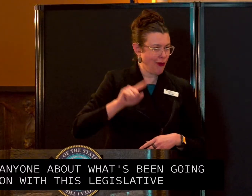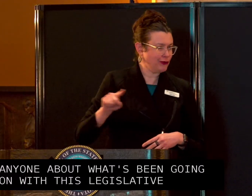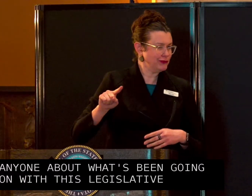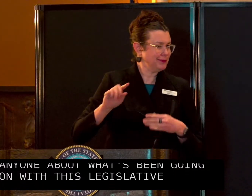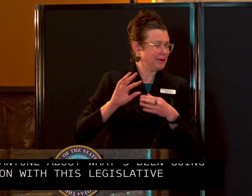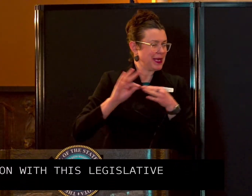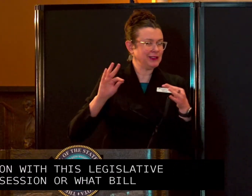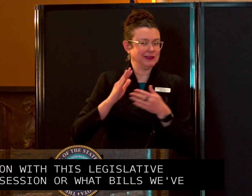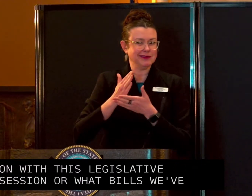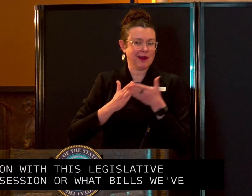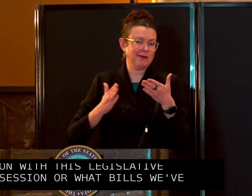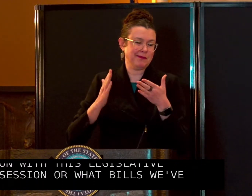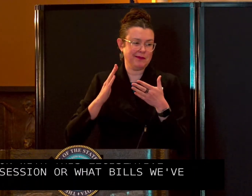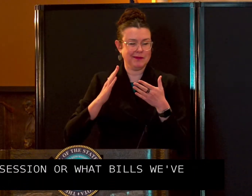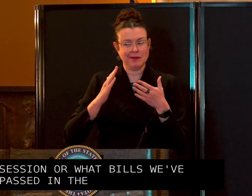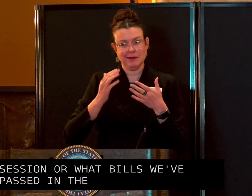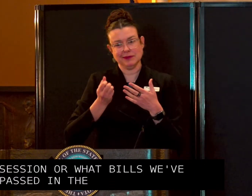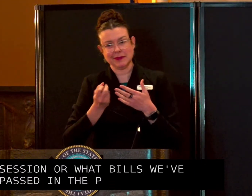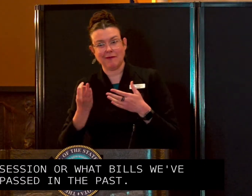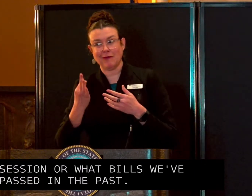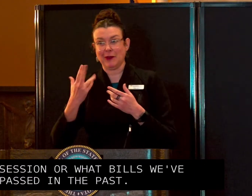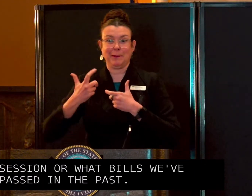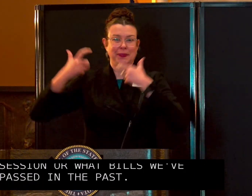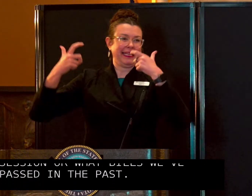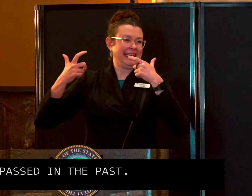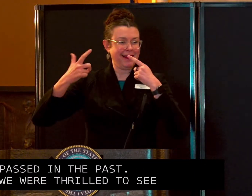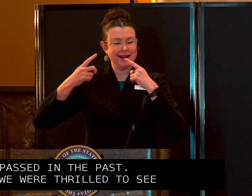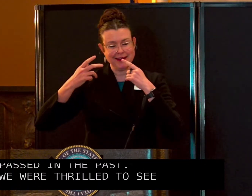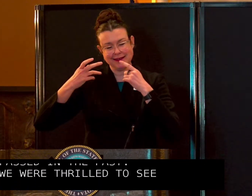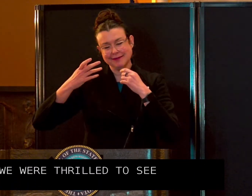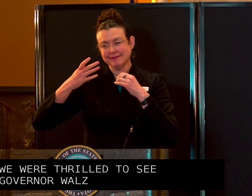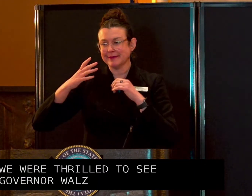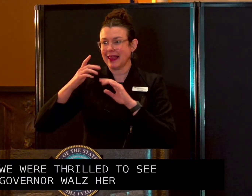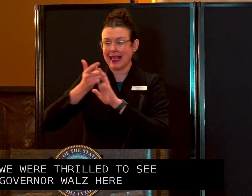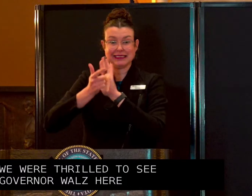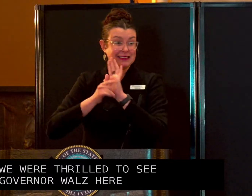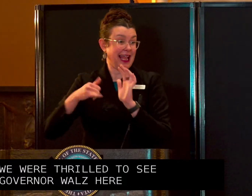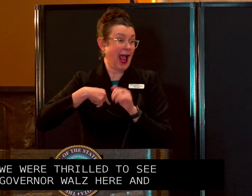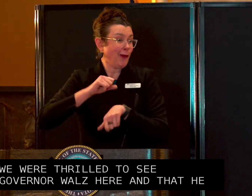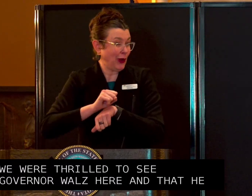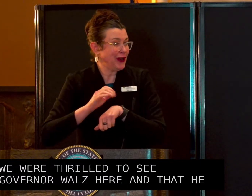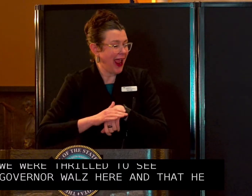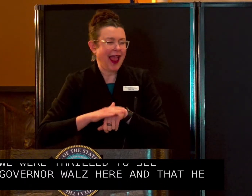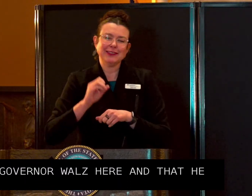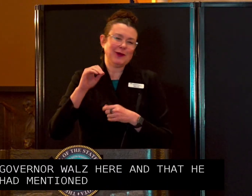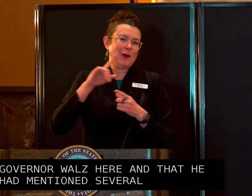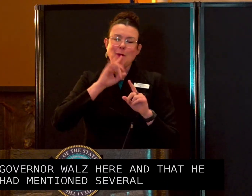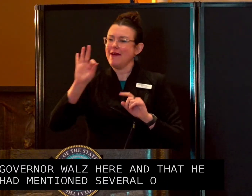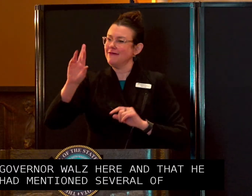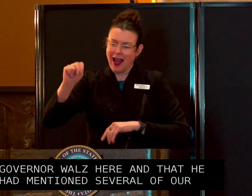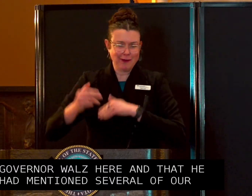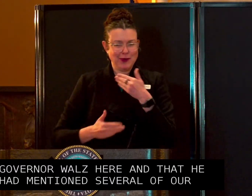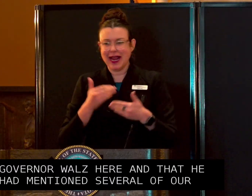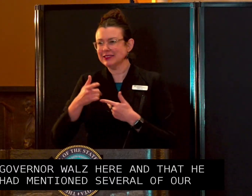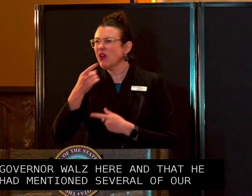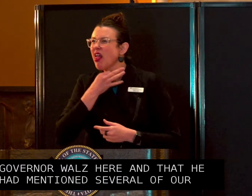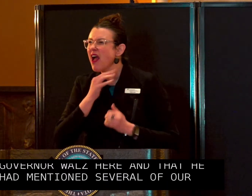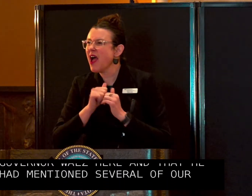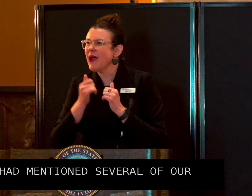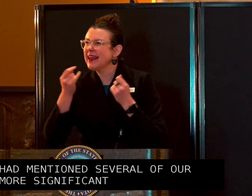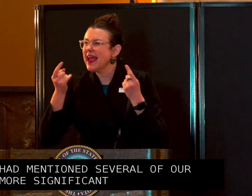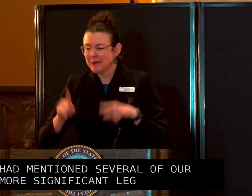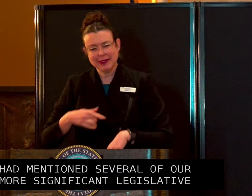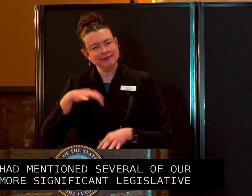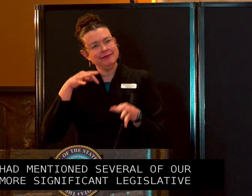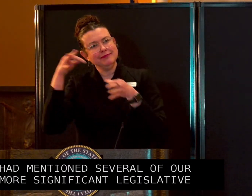the past. We were thrilled to see Governor Walz here, and that he had mentioned several of our more significant legislative pieces that we worked